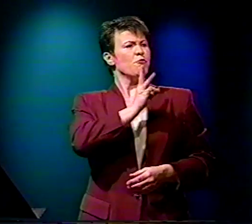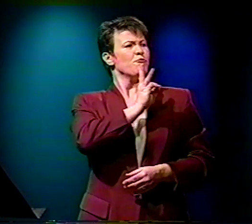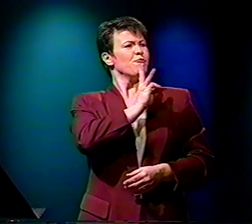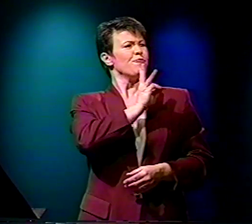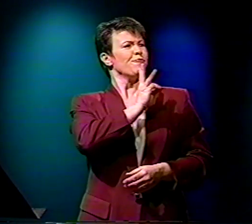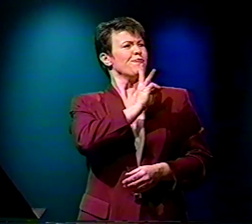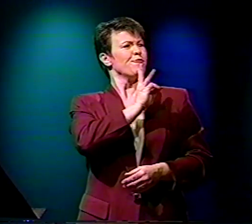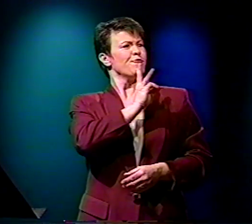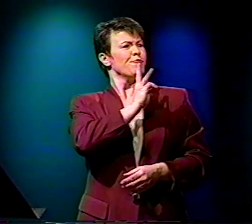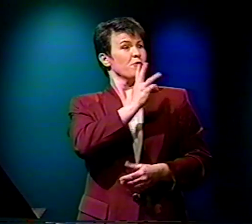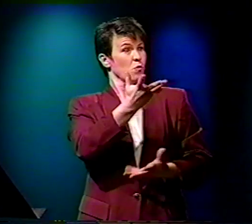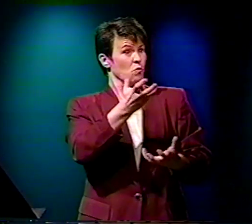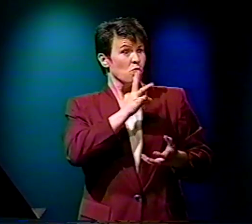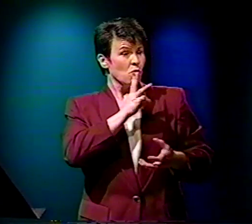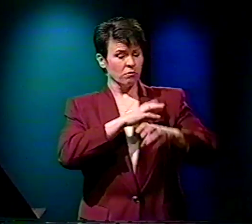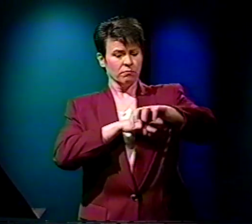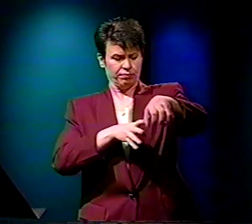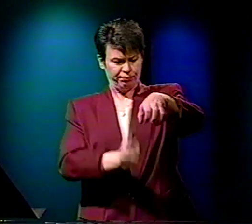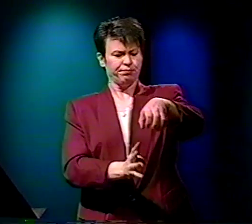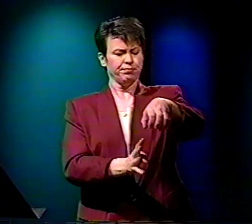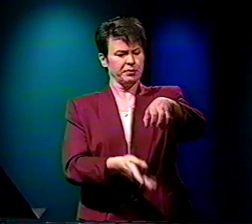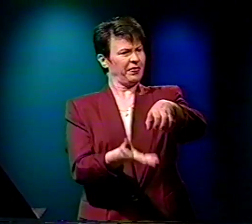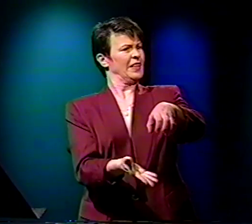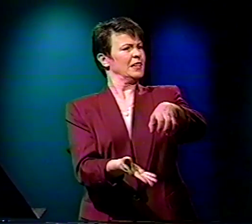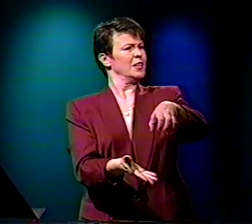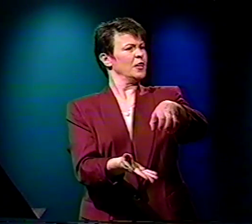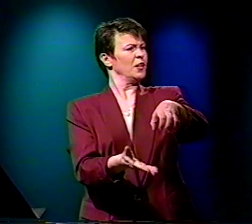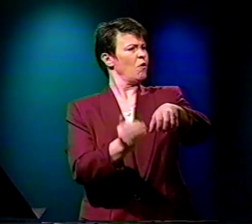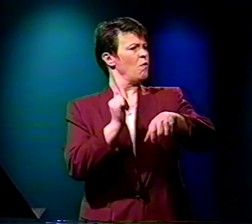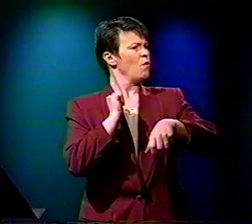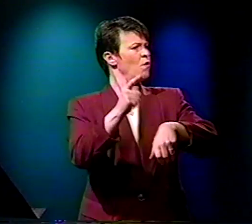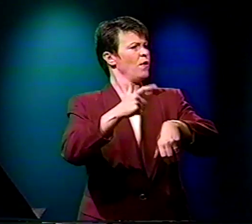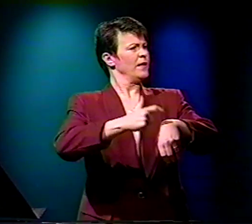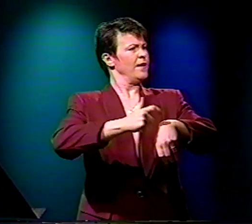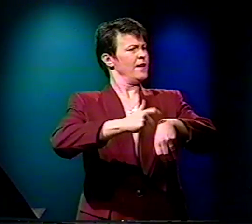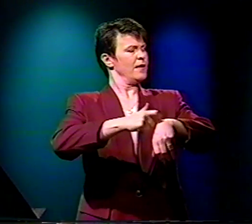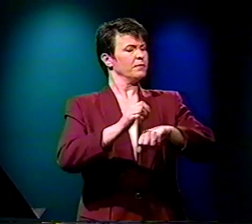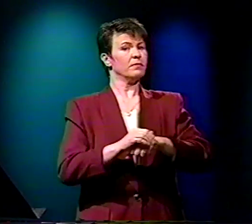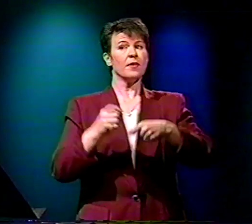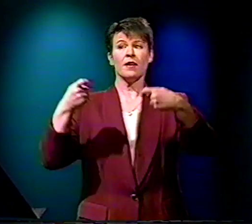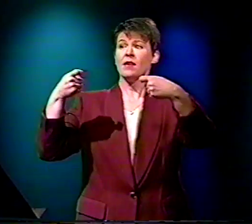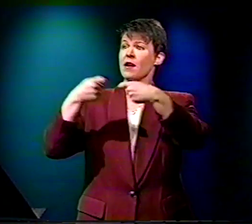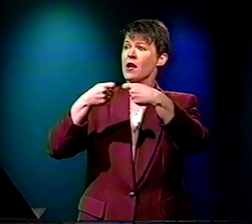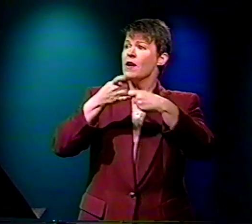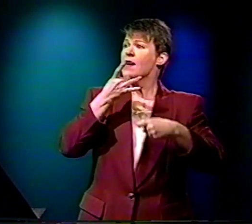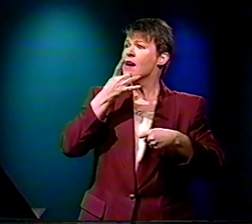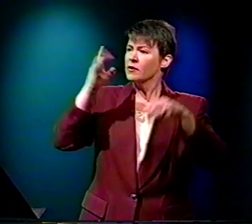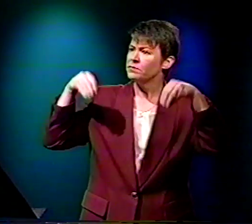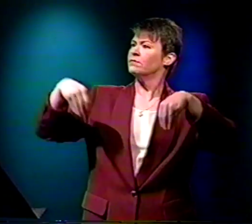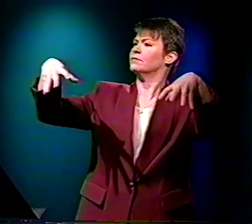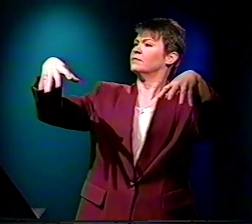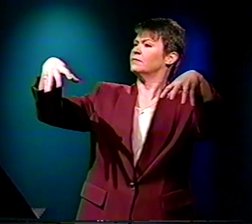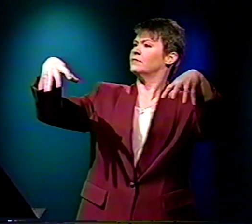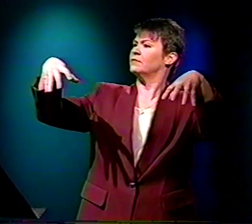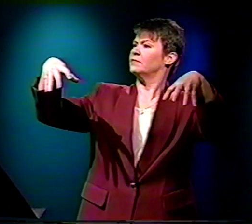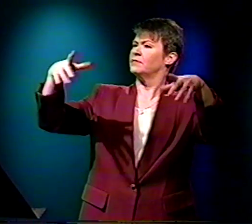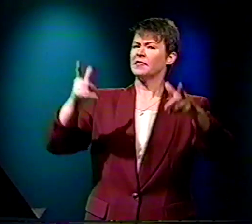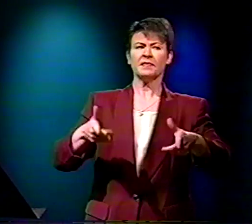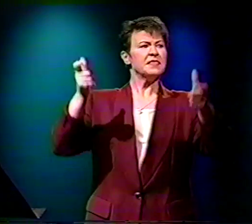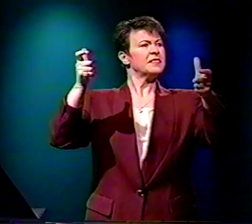If you think about it, people have access to water, and they turn on the faucet and the water comes immediately. And with electrical services, you turn on a